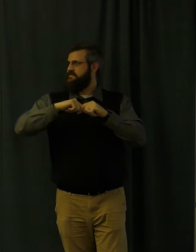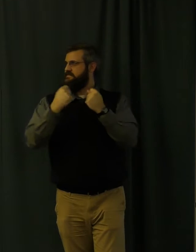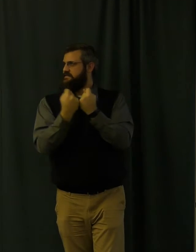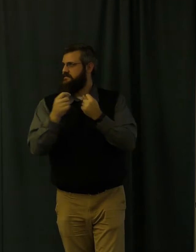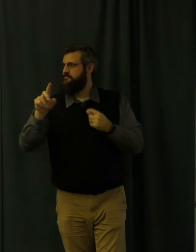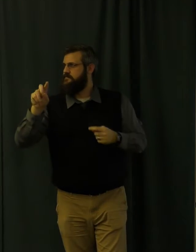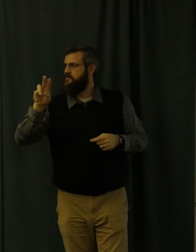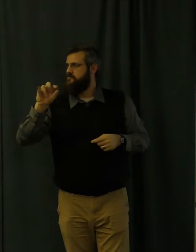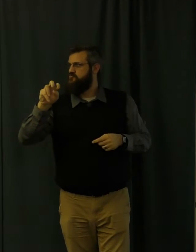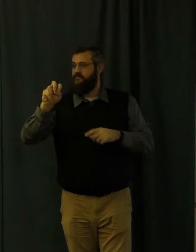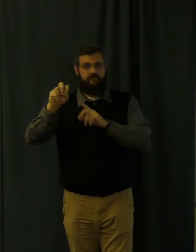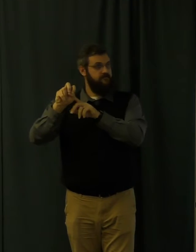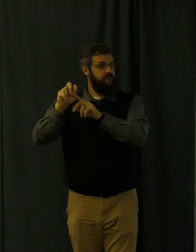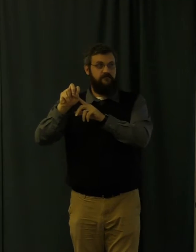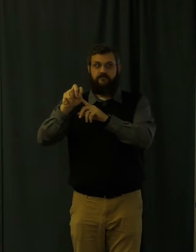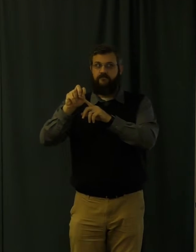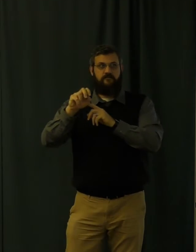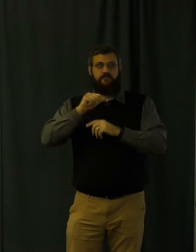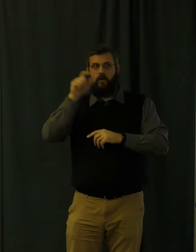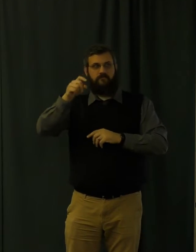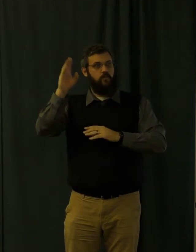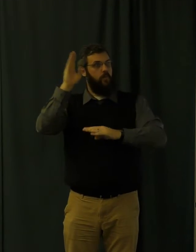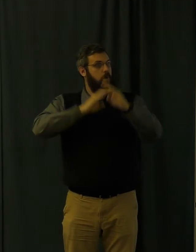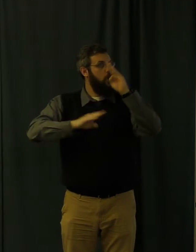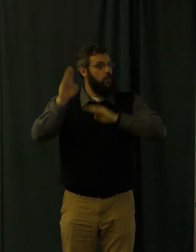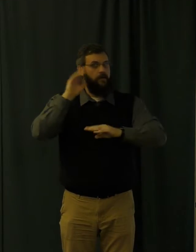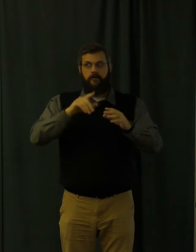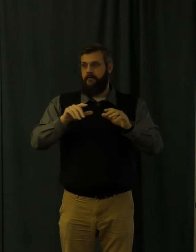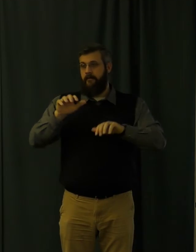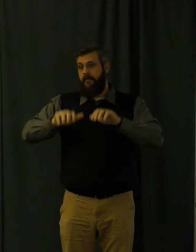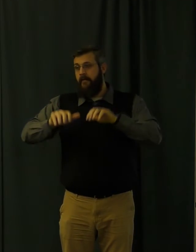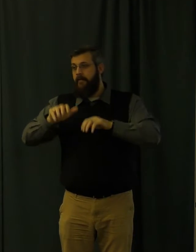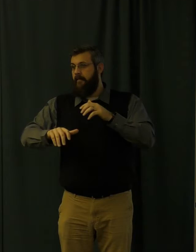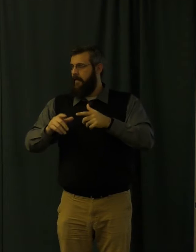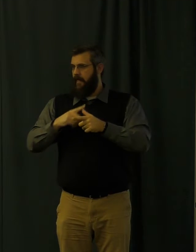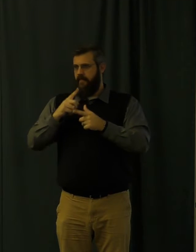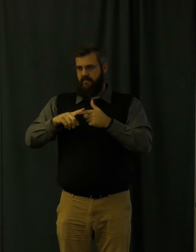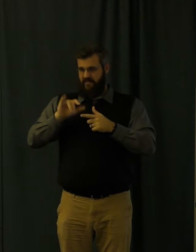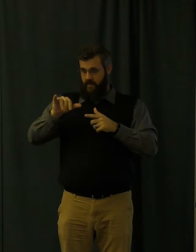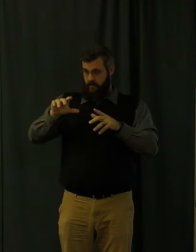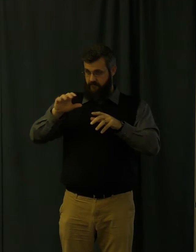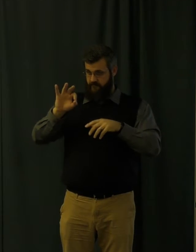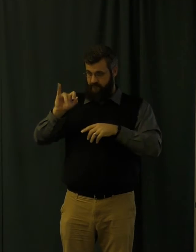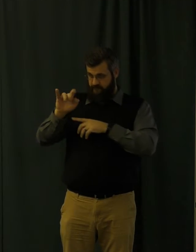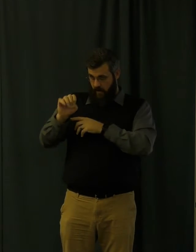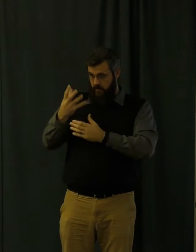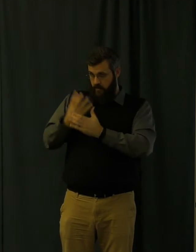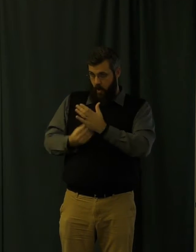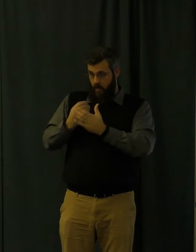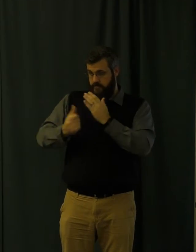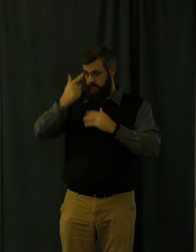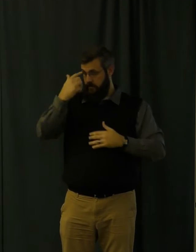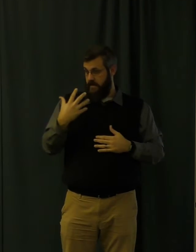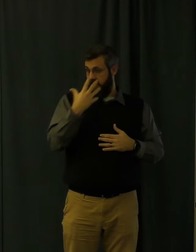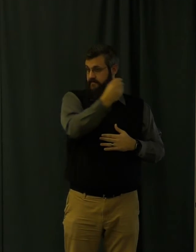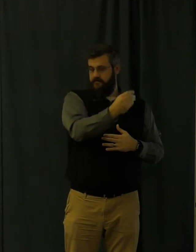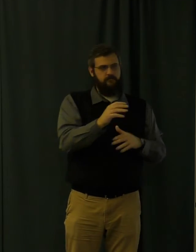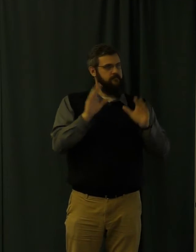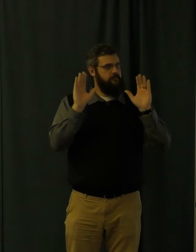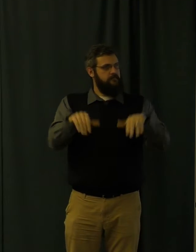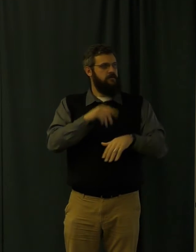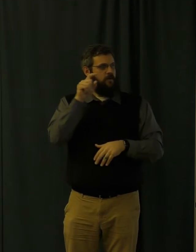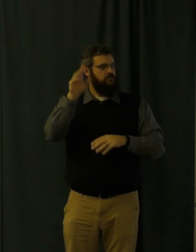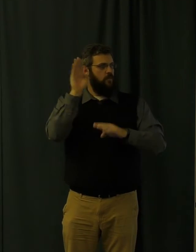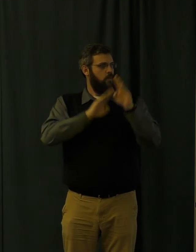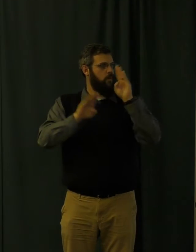drive. So you don't have to worry about transferring ownership and all that, losing files and all that kind of stuff.